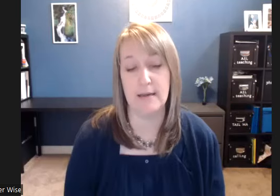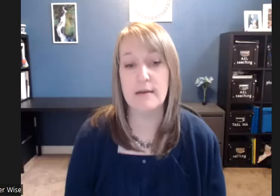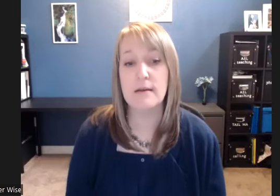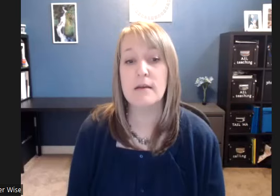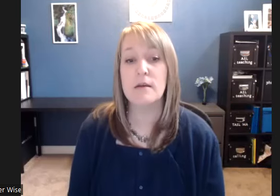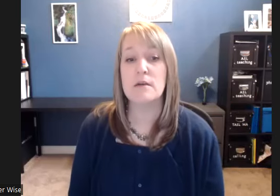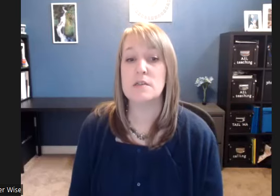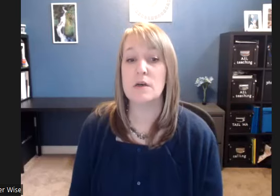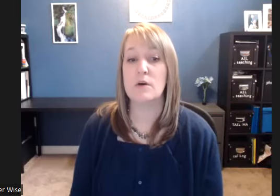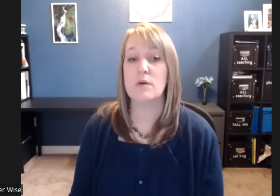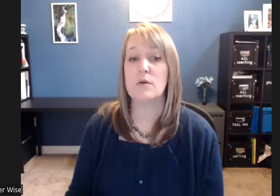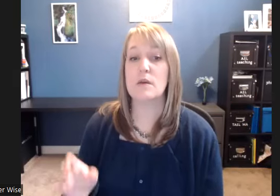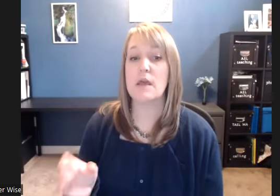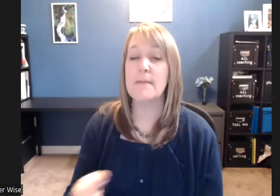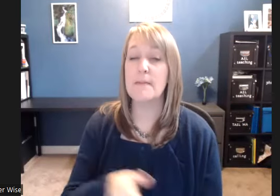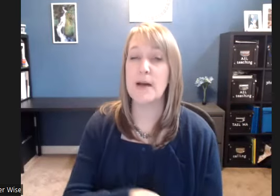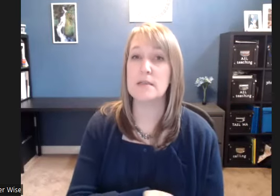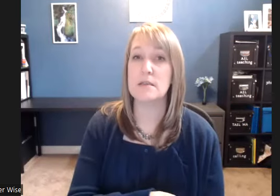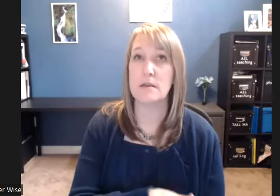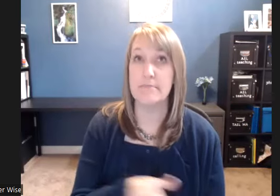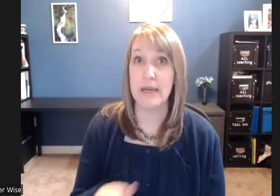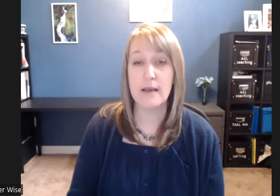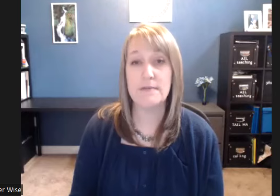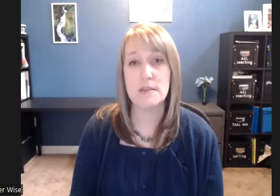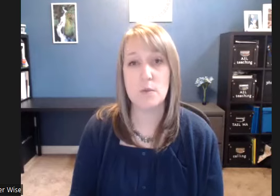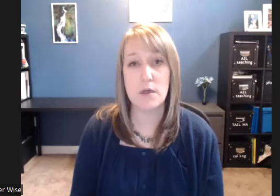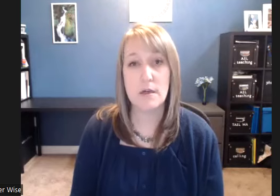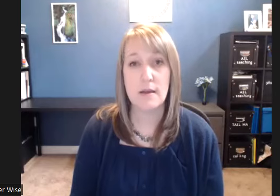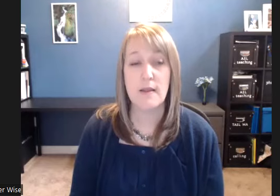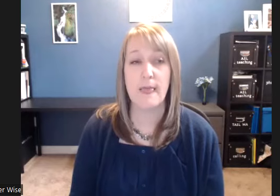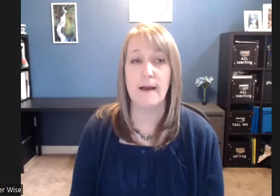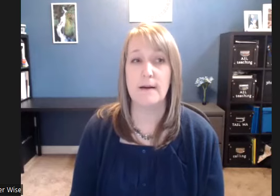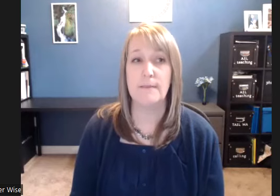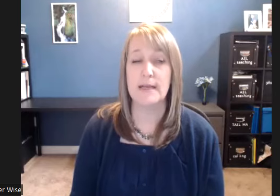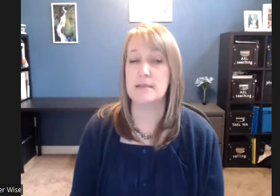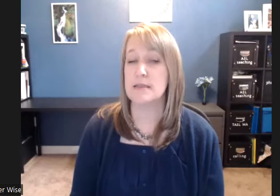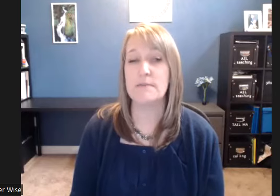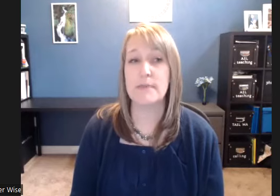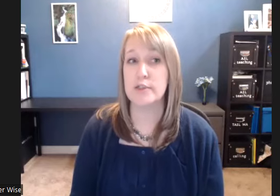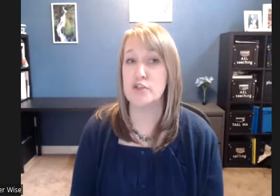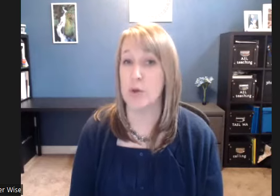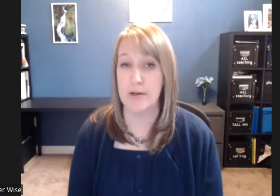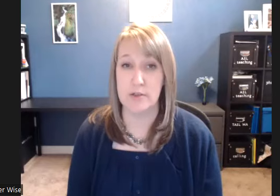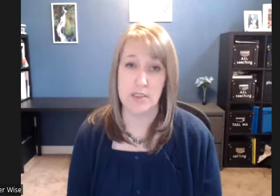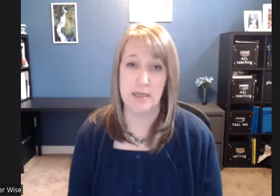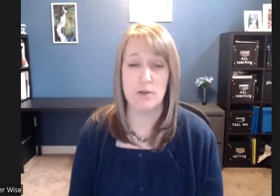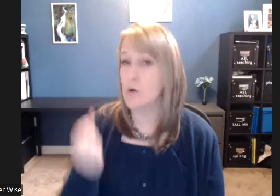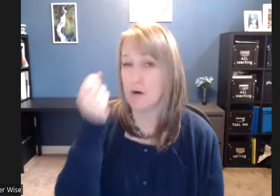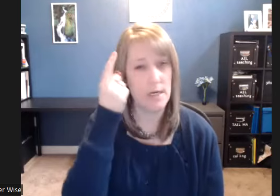Misunderstand. So keep in mind the meaning of this word. It doesn't mean don't understand. You already